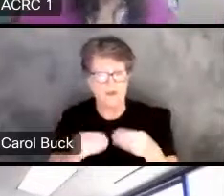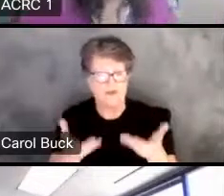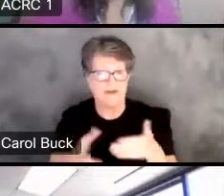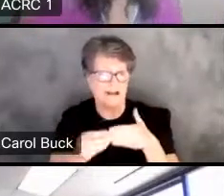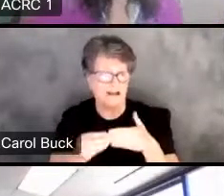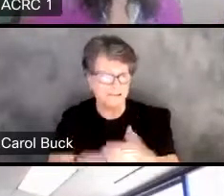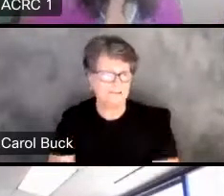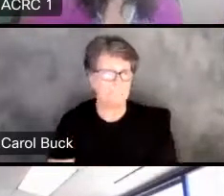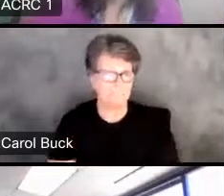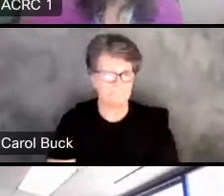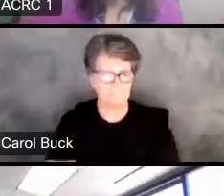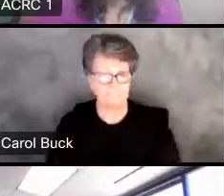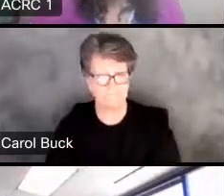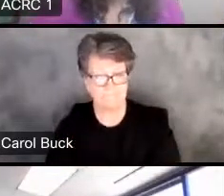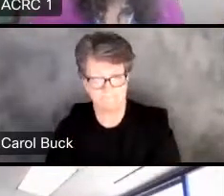So.